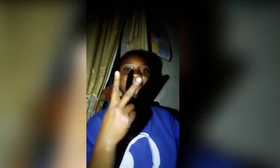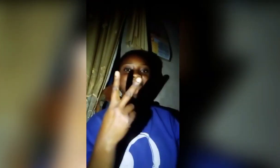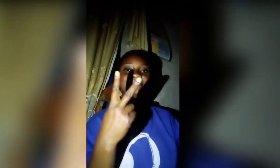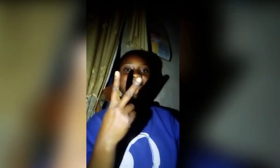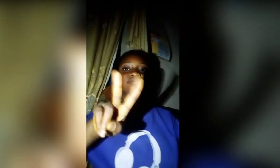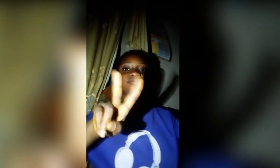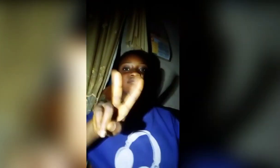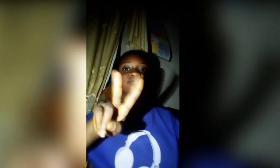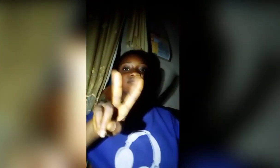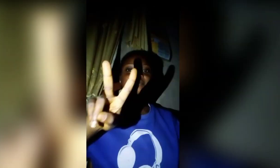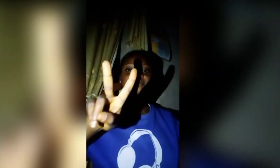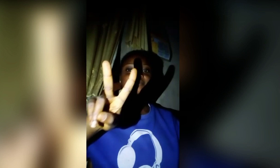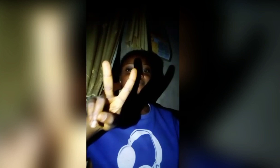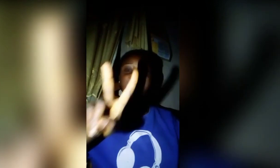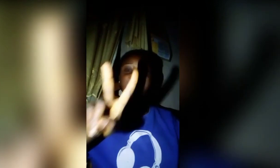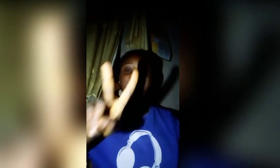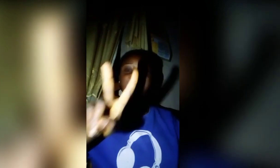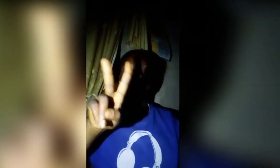And she's okay.